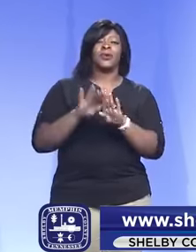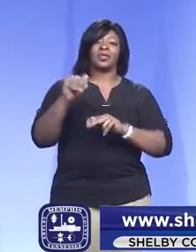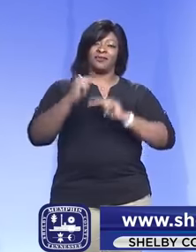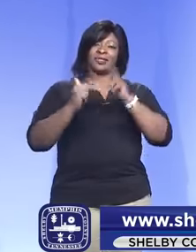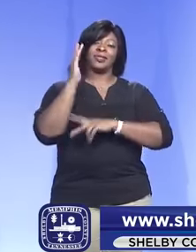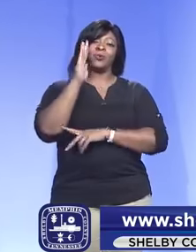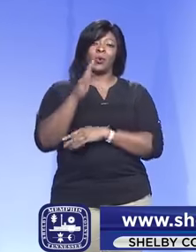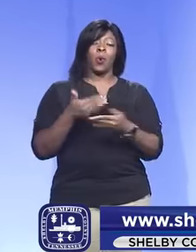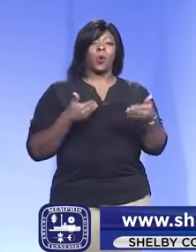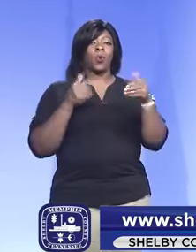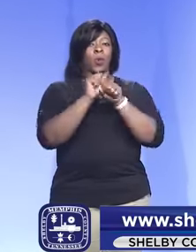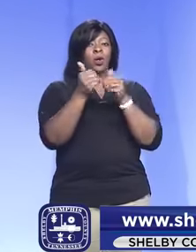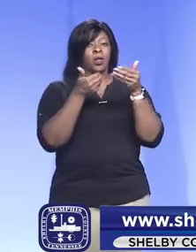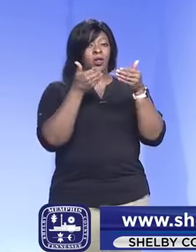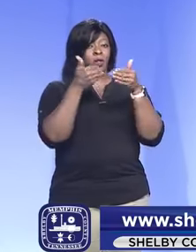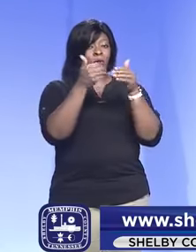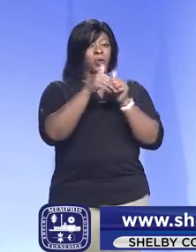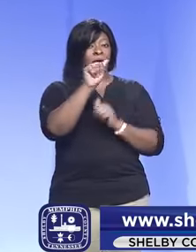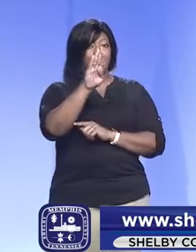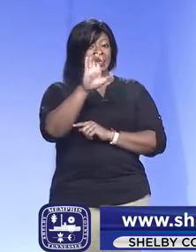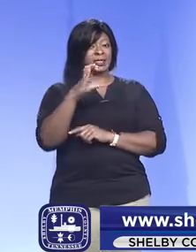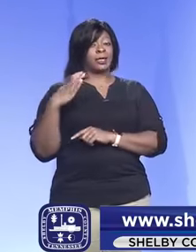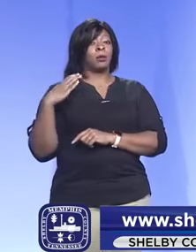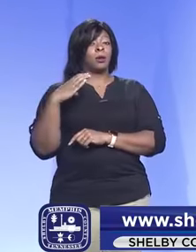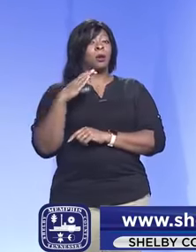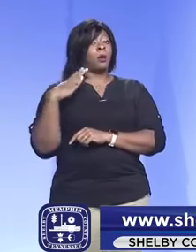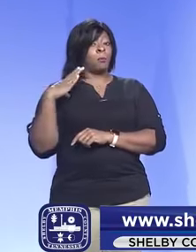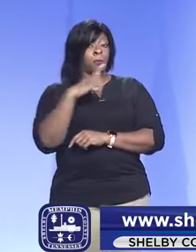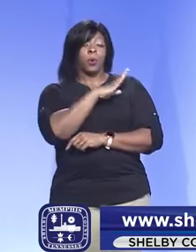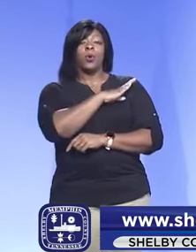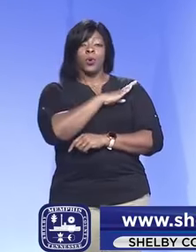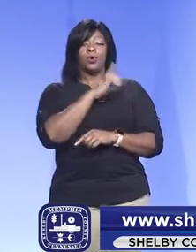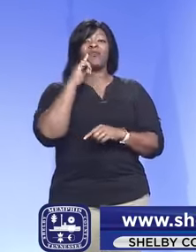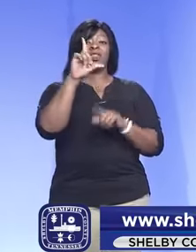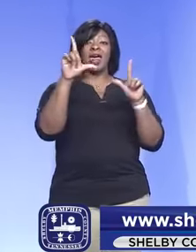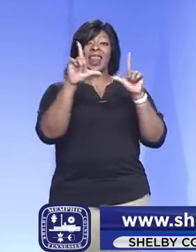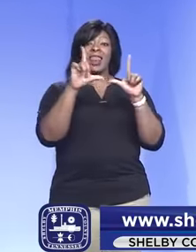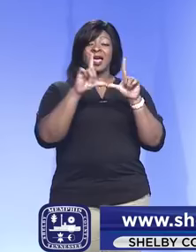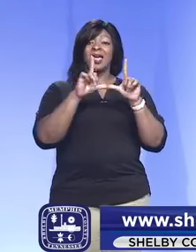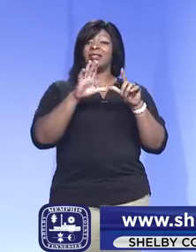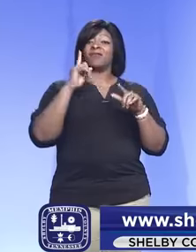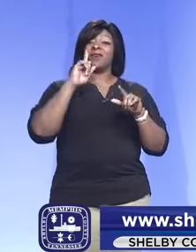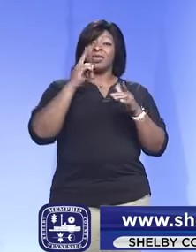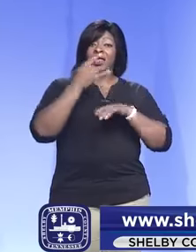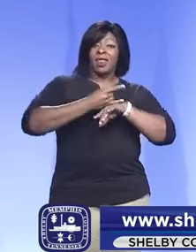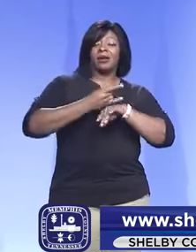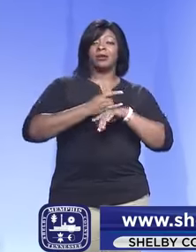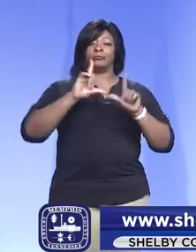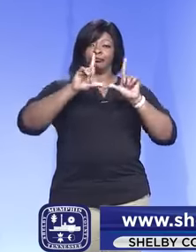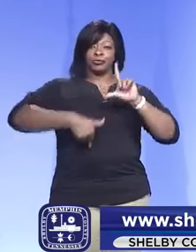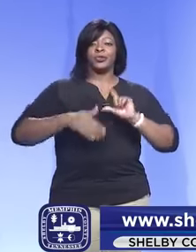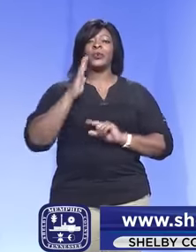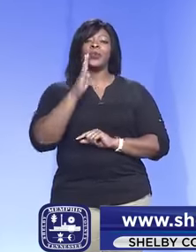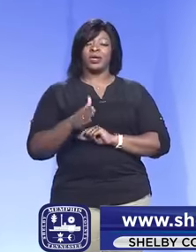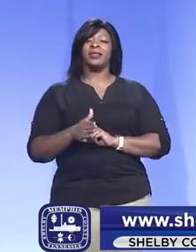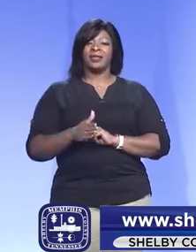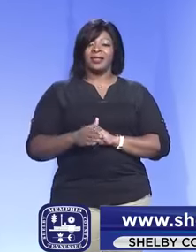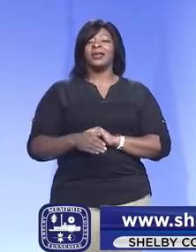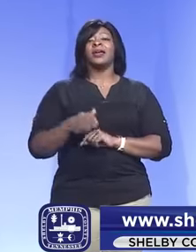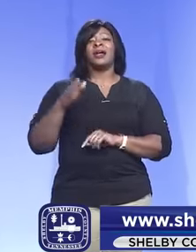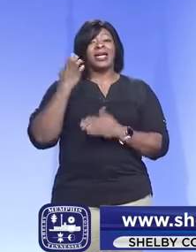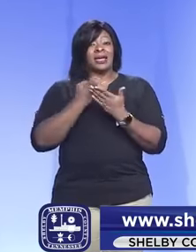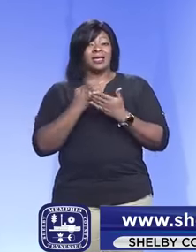the ABC board to potentially have a liquor license revoked. So it's critical. We want people to do well economically,